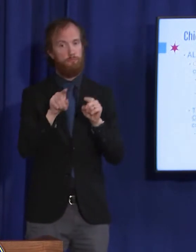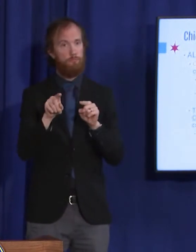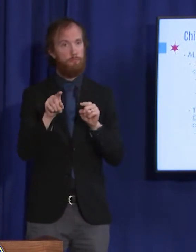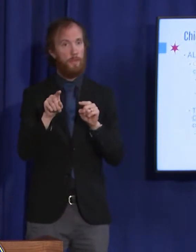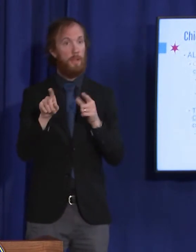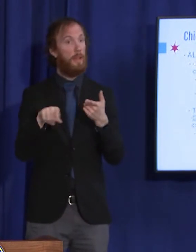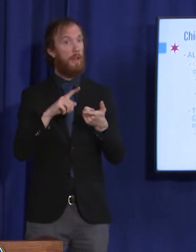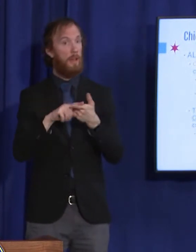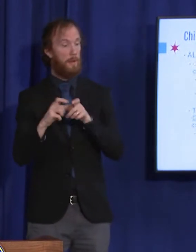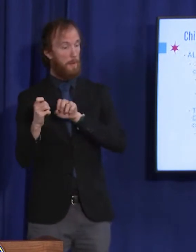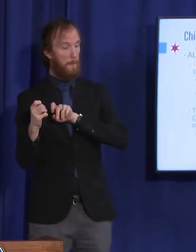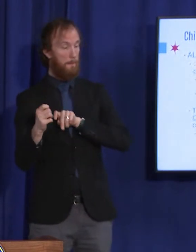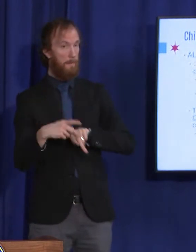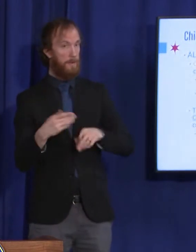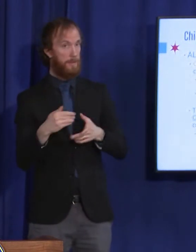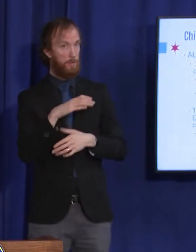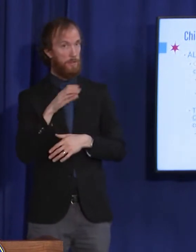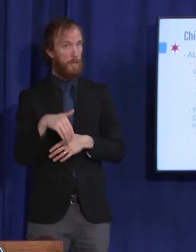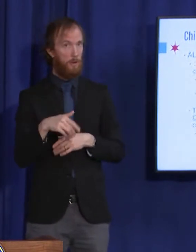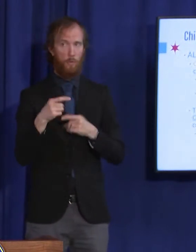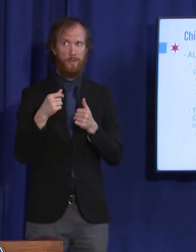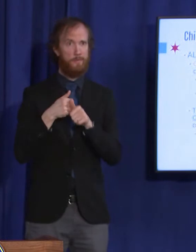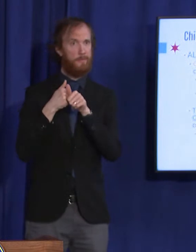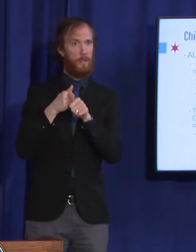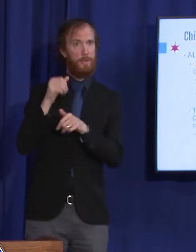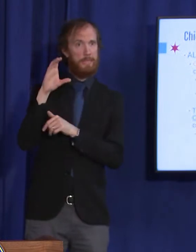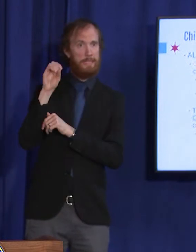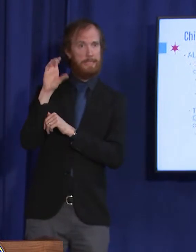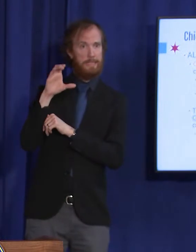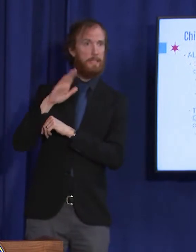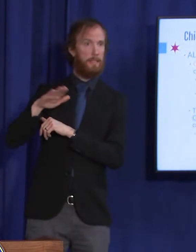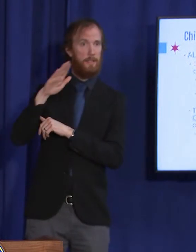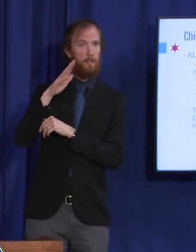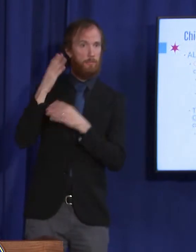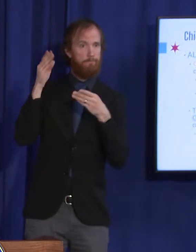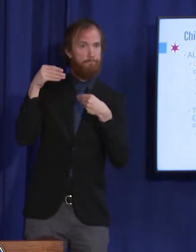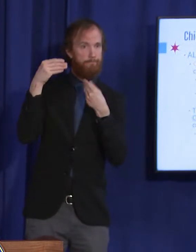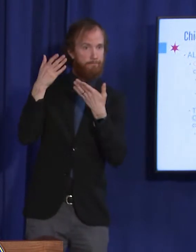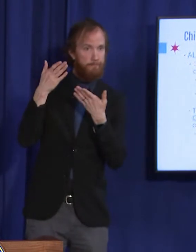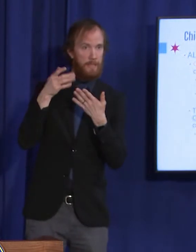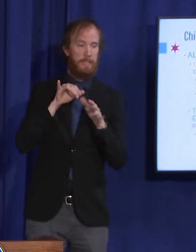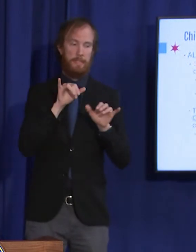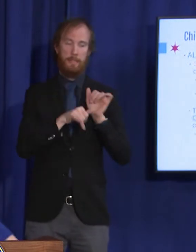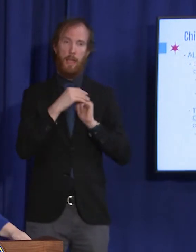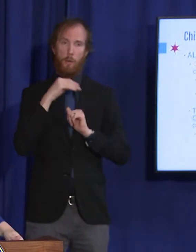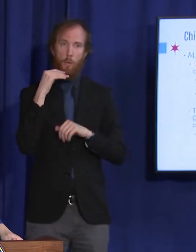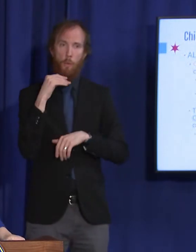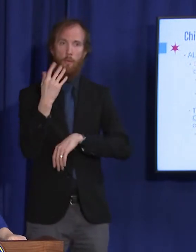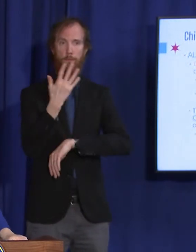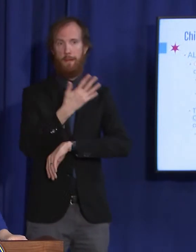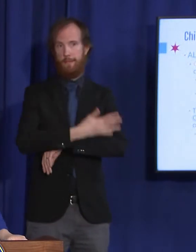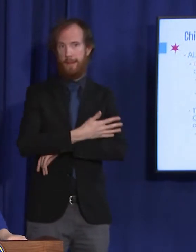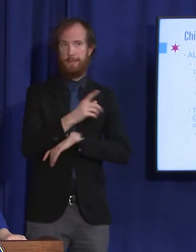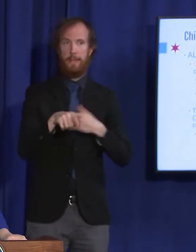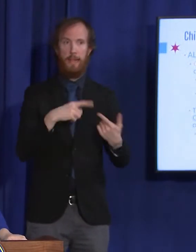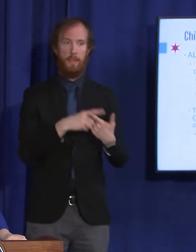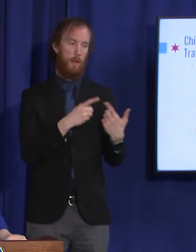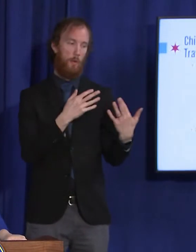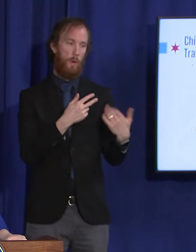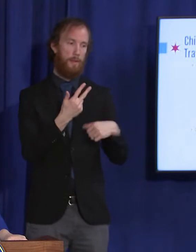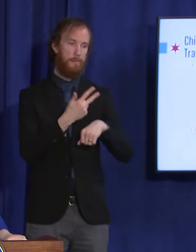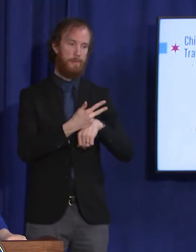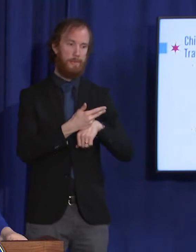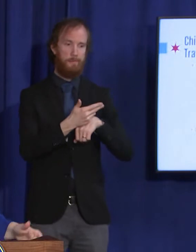returning to Chicago, they should follow the CDC guidance, which is to stay home and quarantine for 5 days and take a COVID test 3 to 5 days after